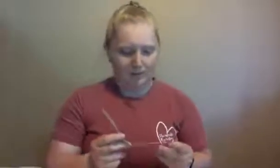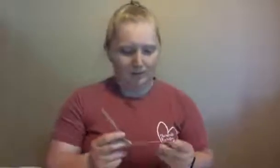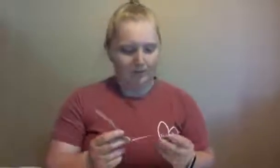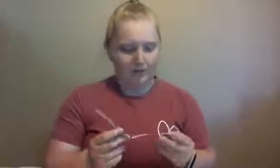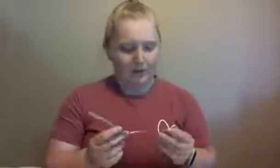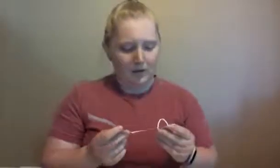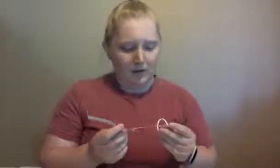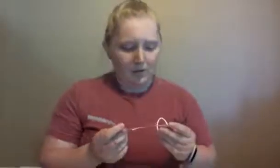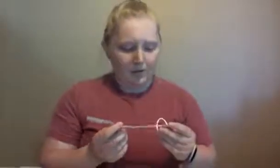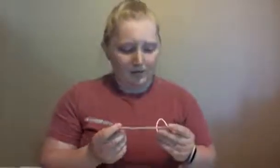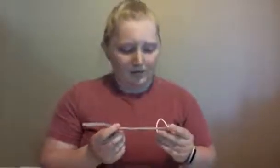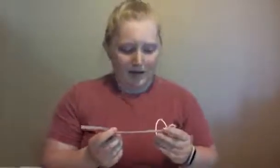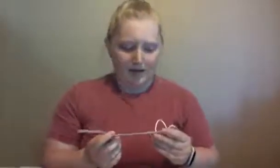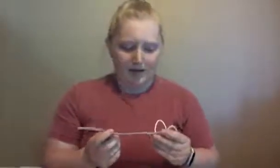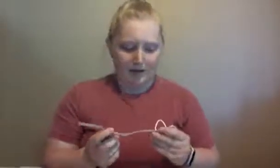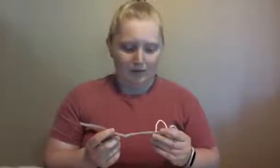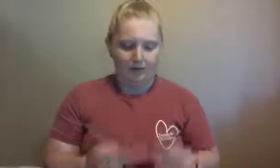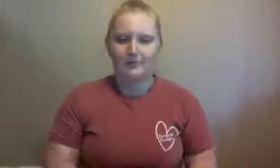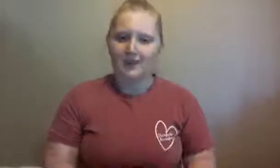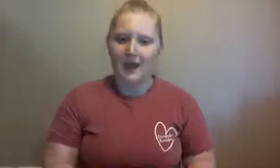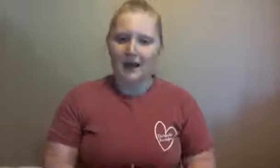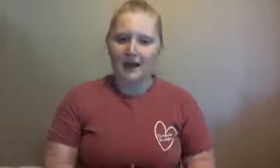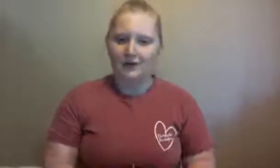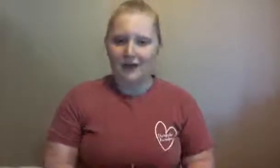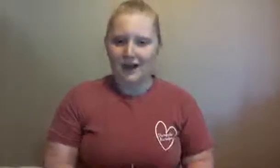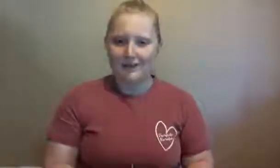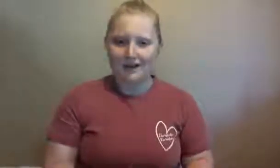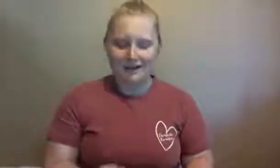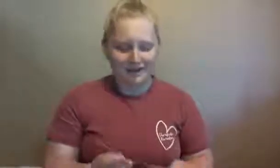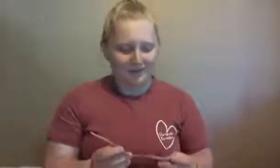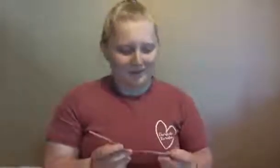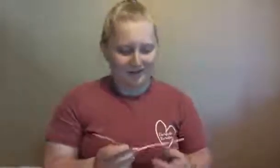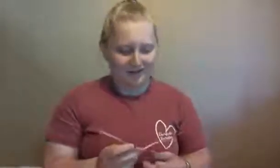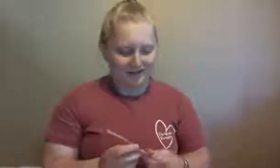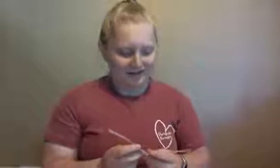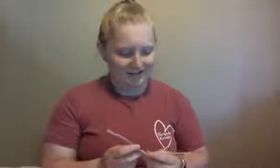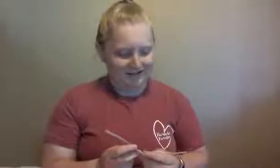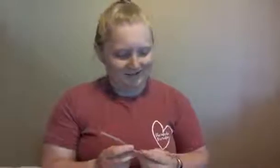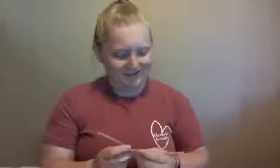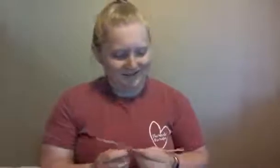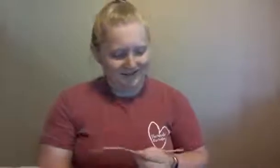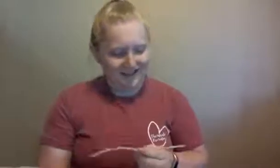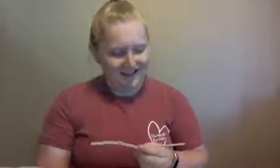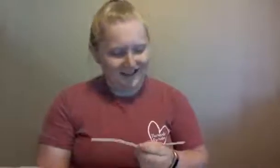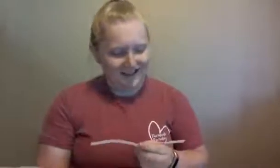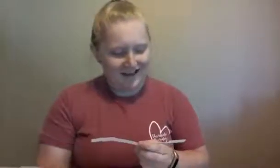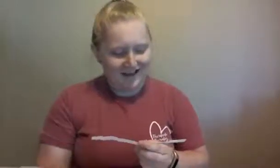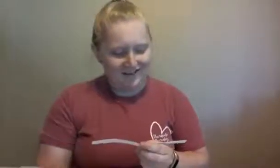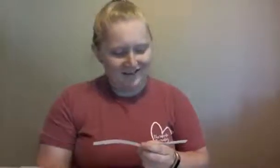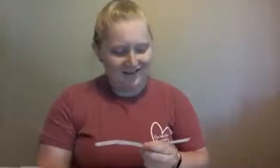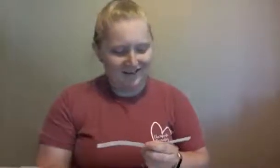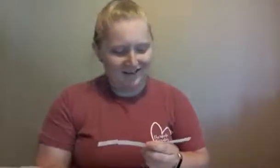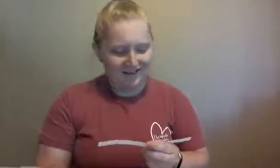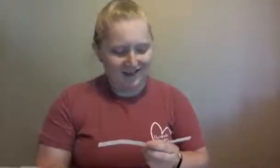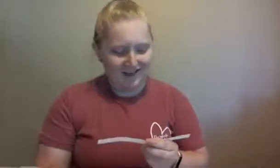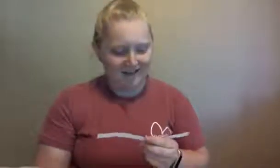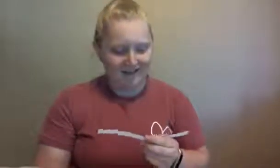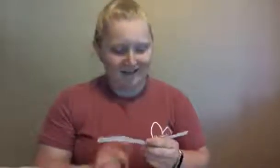room. Reptile. Oh, I gave you that one too. Oh my goodness. I have scales and legs and love